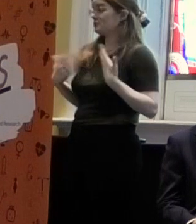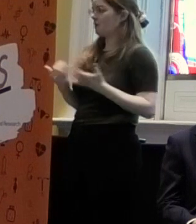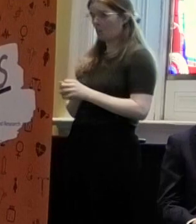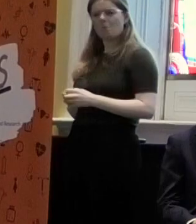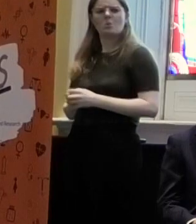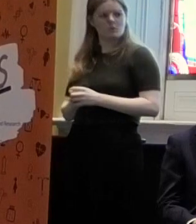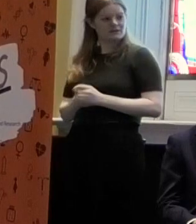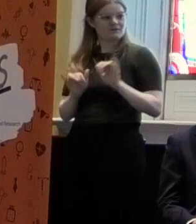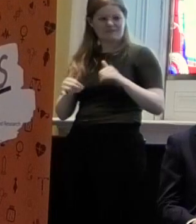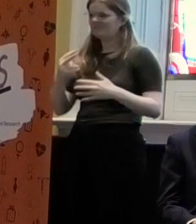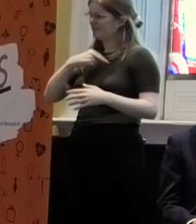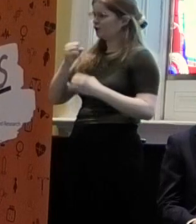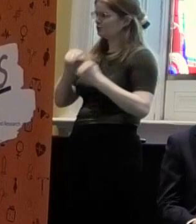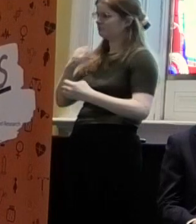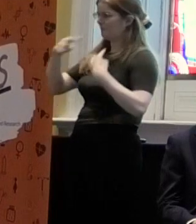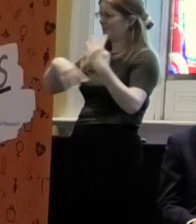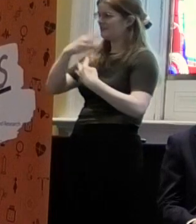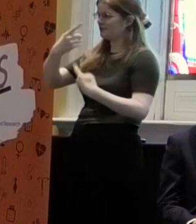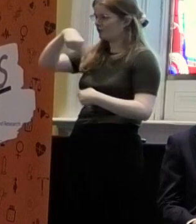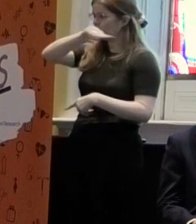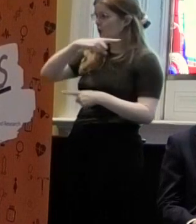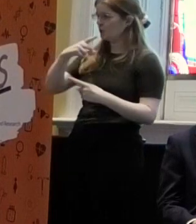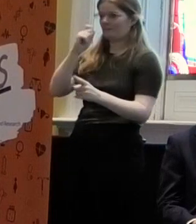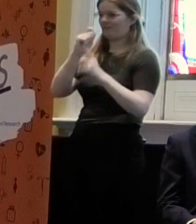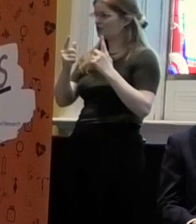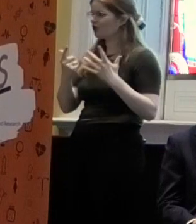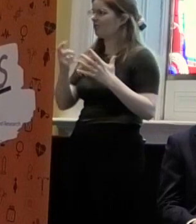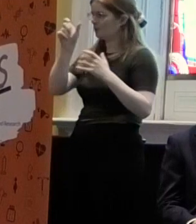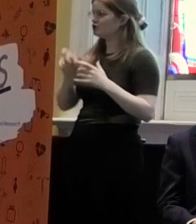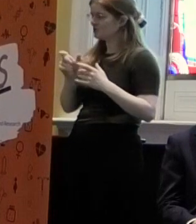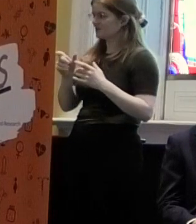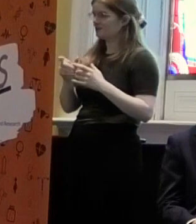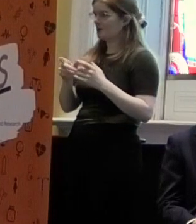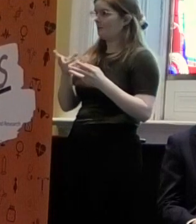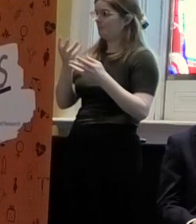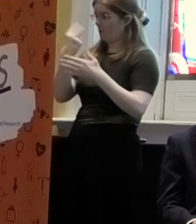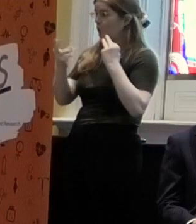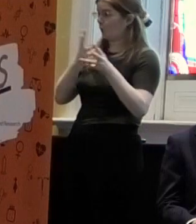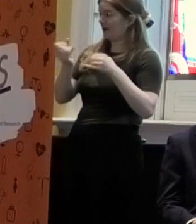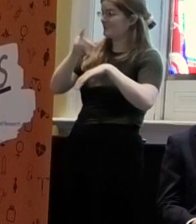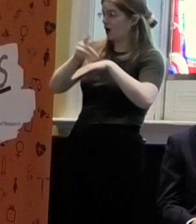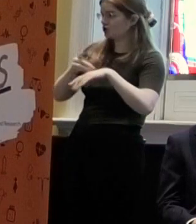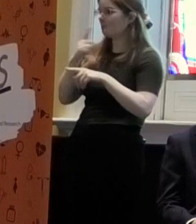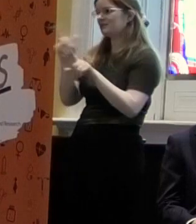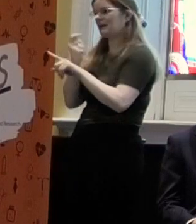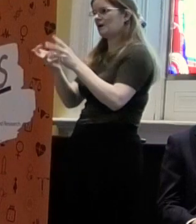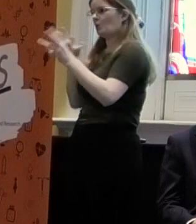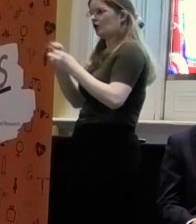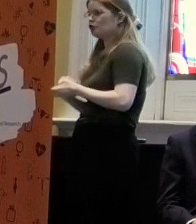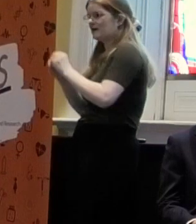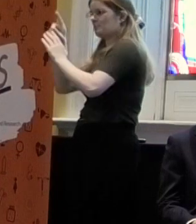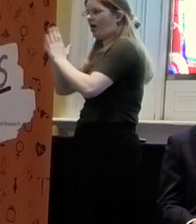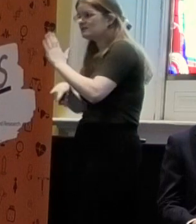And what a good mix as well for you as a clinician who's also involved in developing these guidelines and which feed